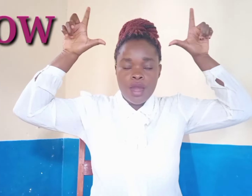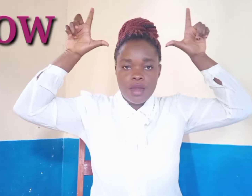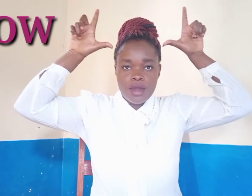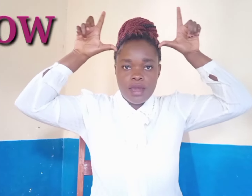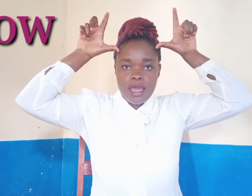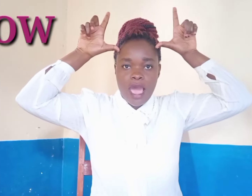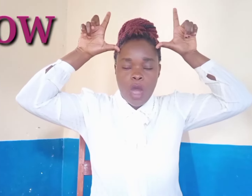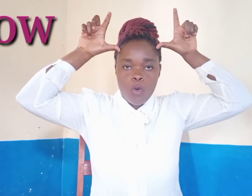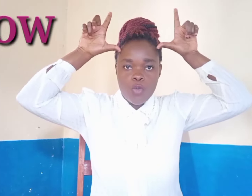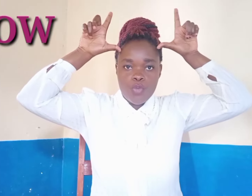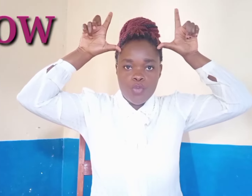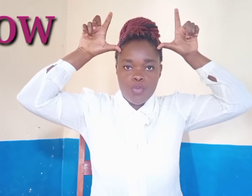Cow.